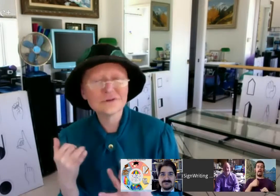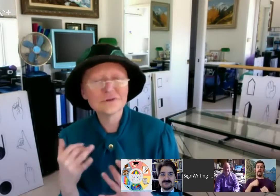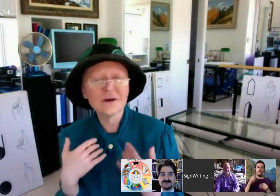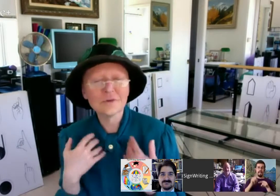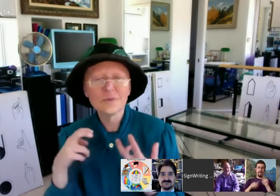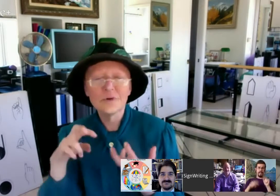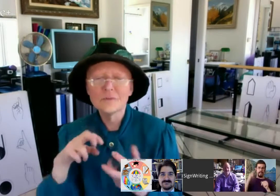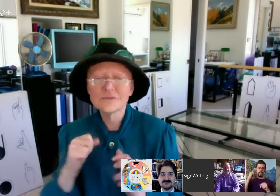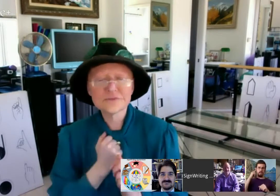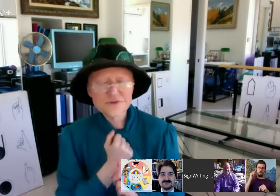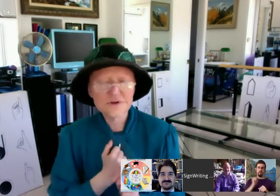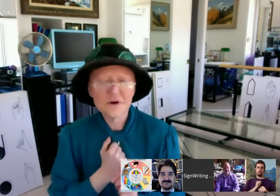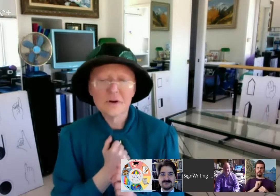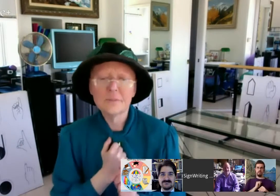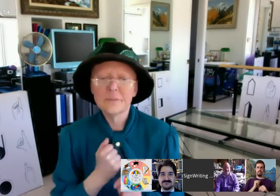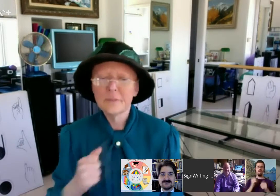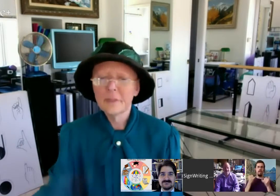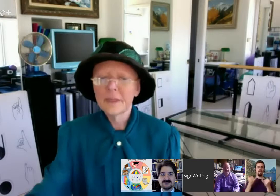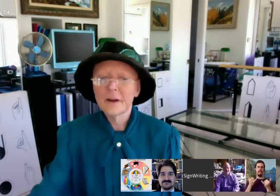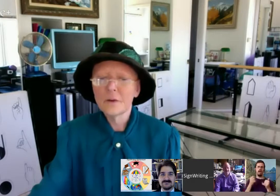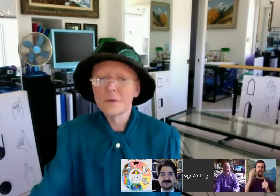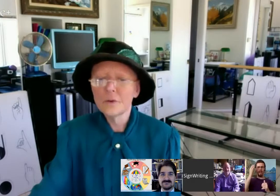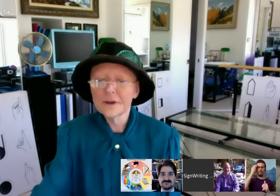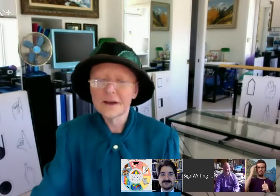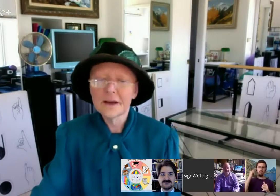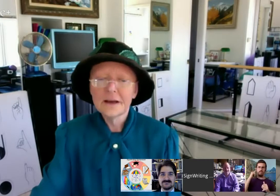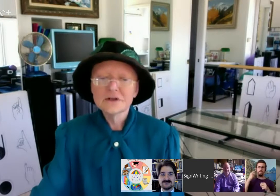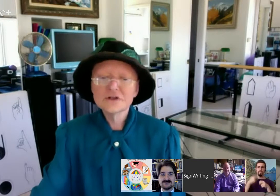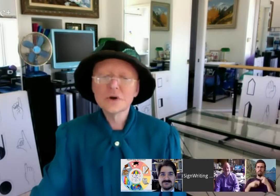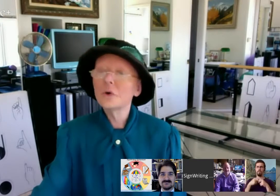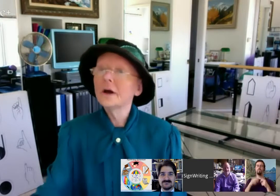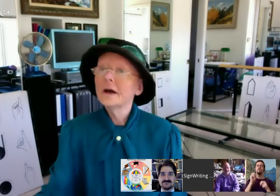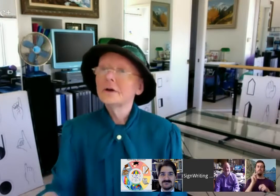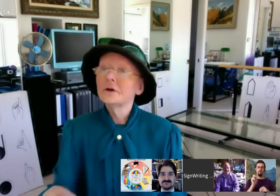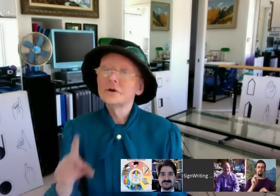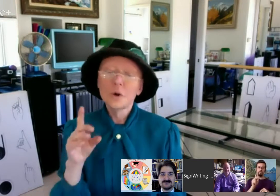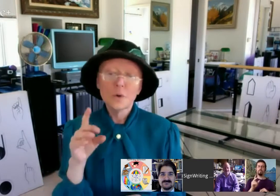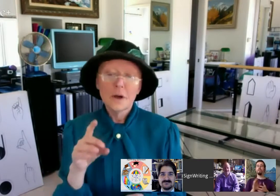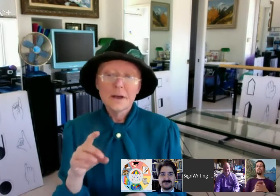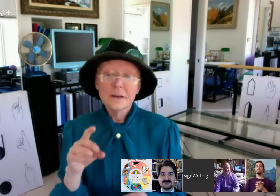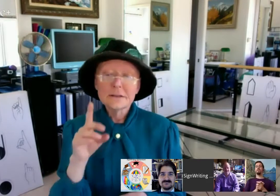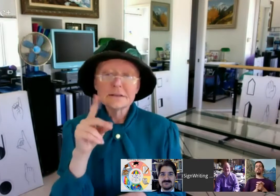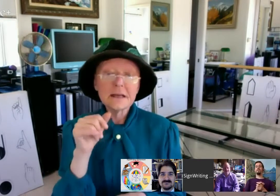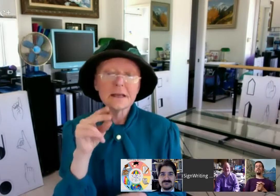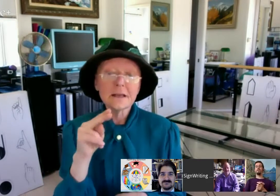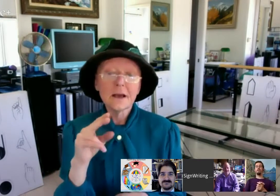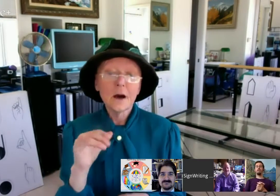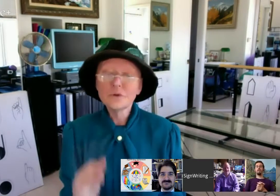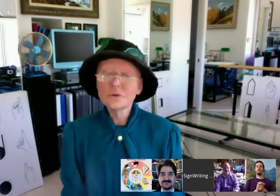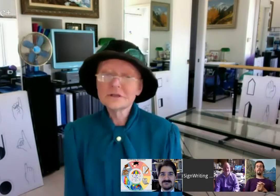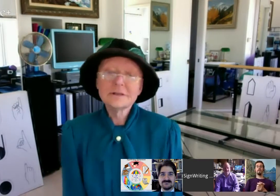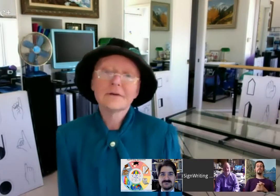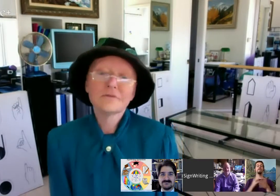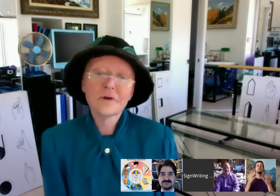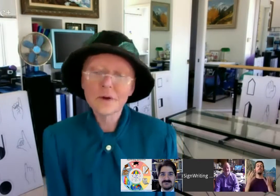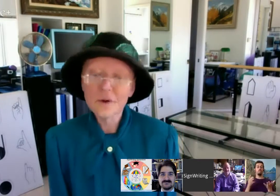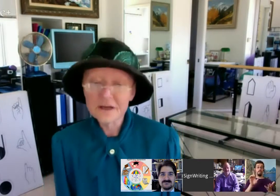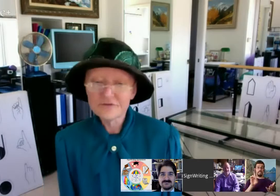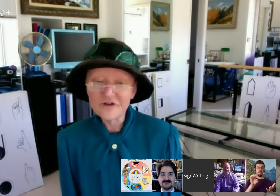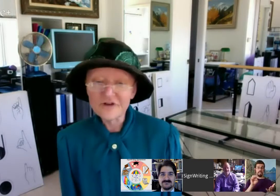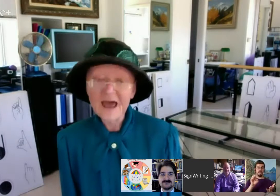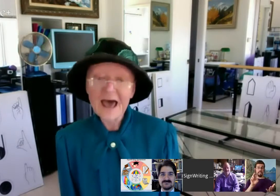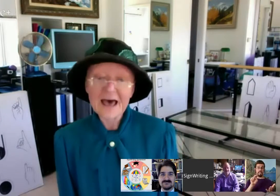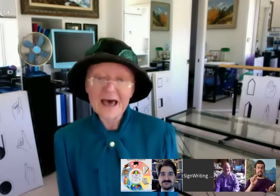hear it now that you're having problems. Sorry. Oh, okay. So, you know, Denny, you did